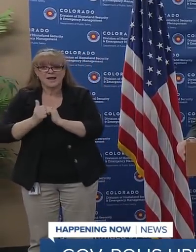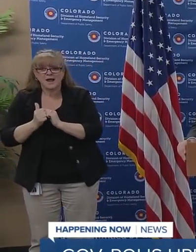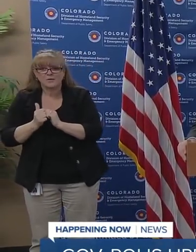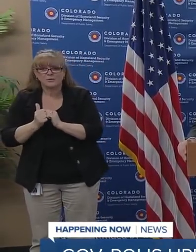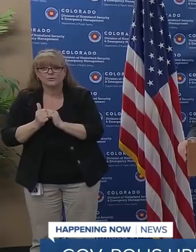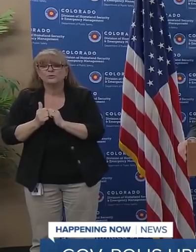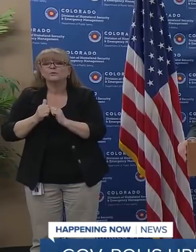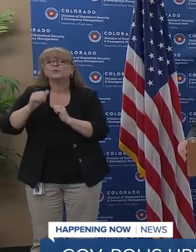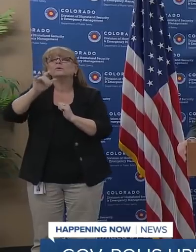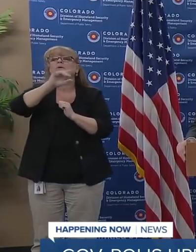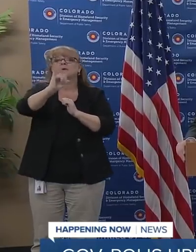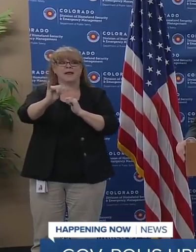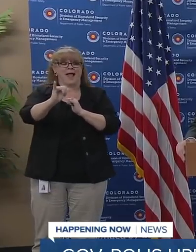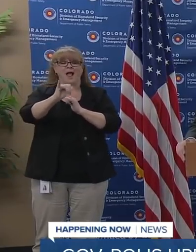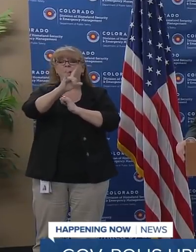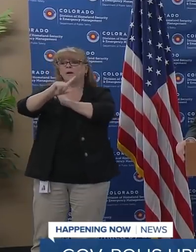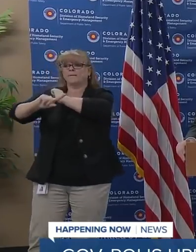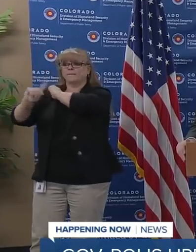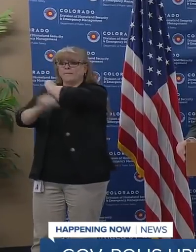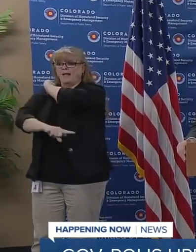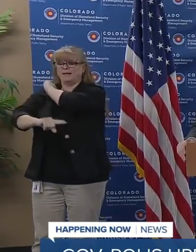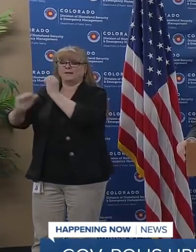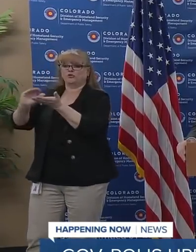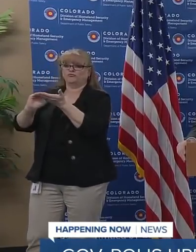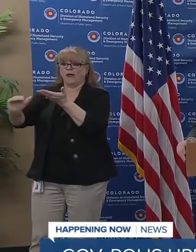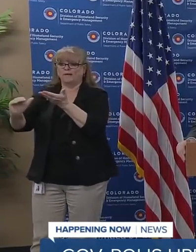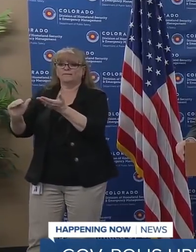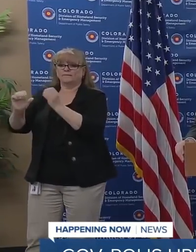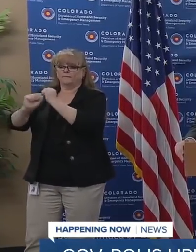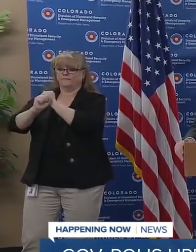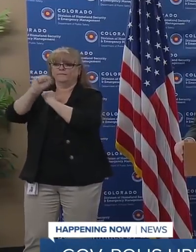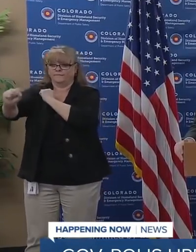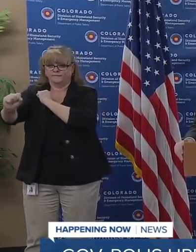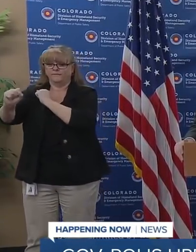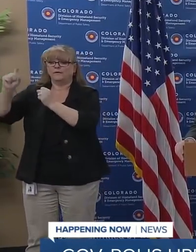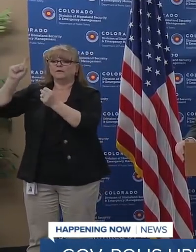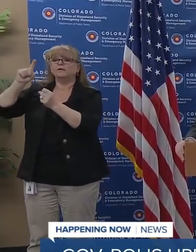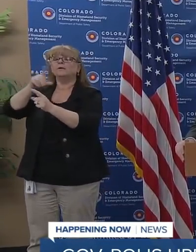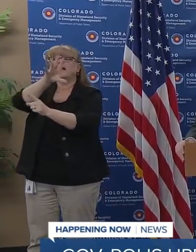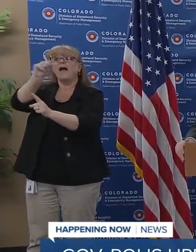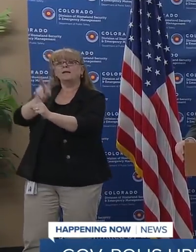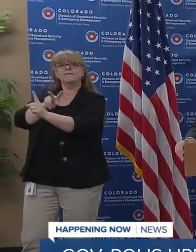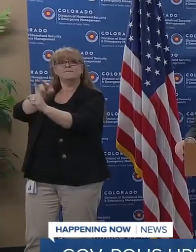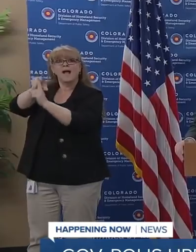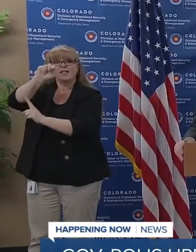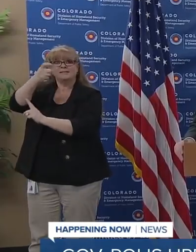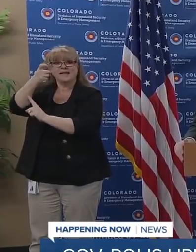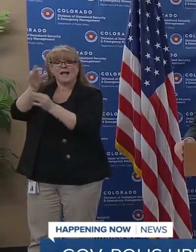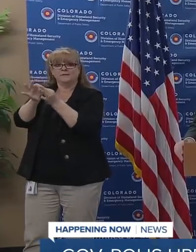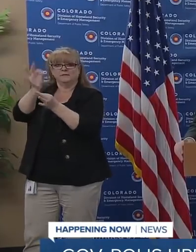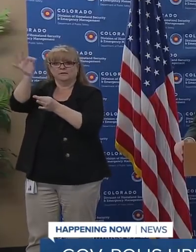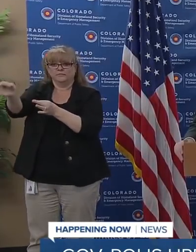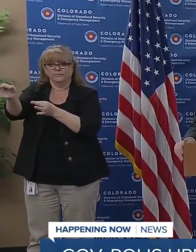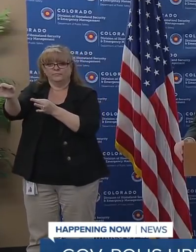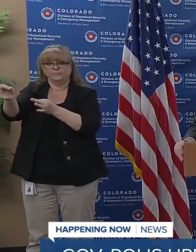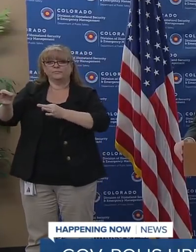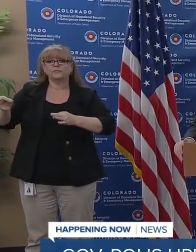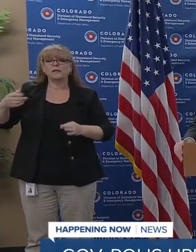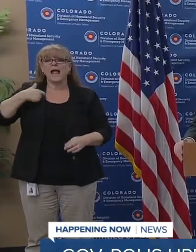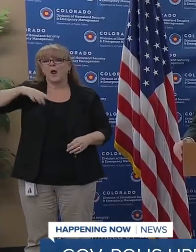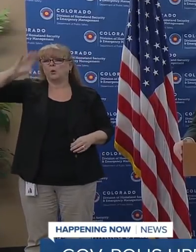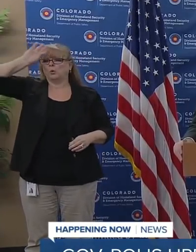pay any taxes due. A lot of folks have limited cash flow right now, families, small businesses. And we can't expect business